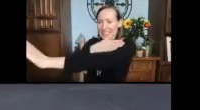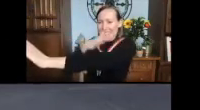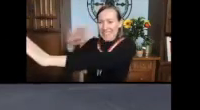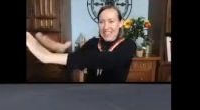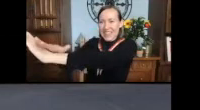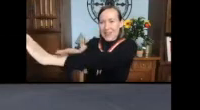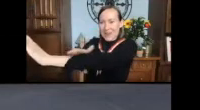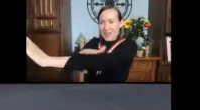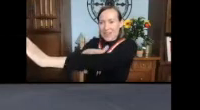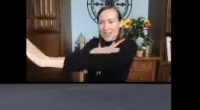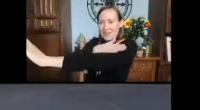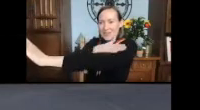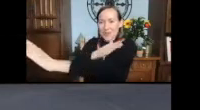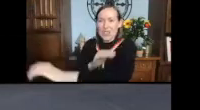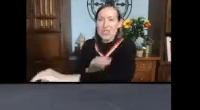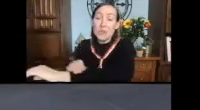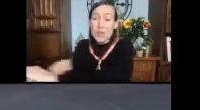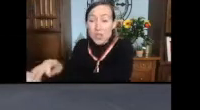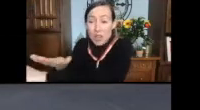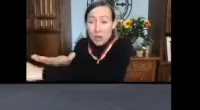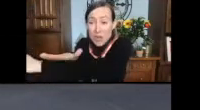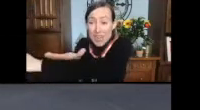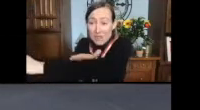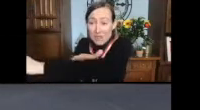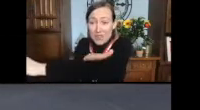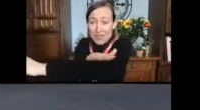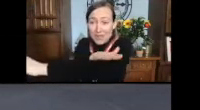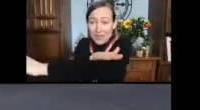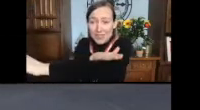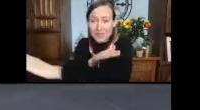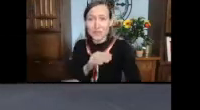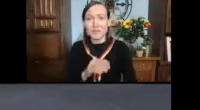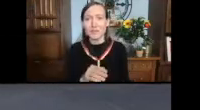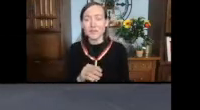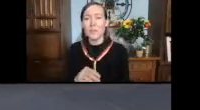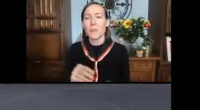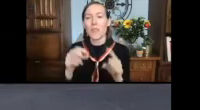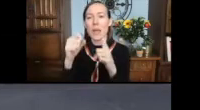this. Green. You can picture a green field.